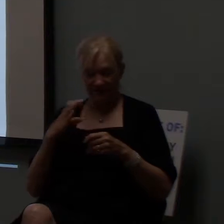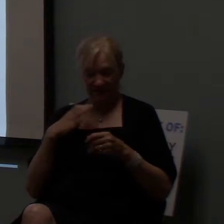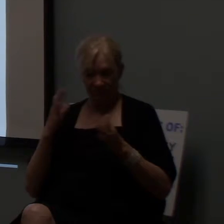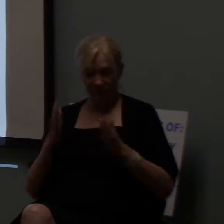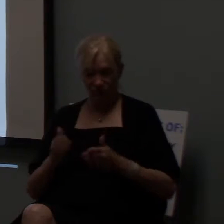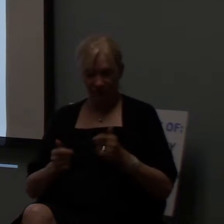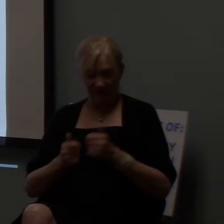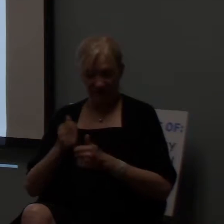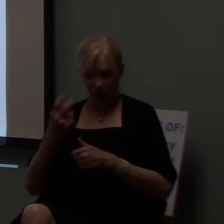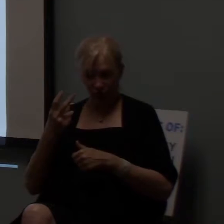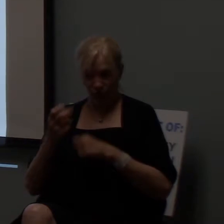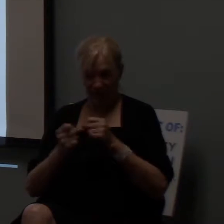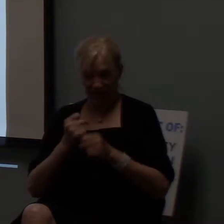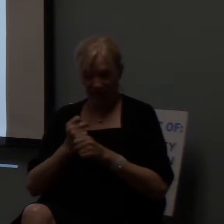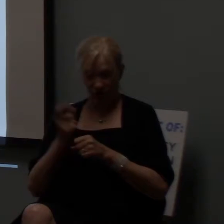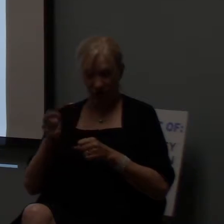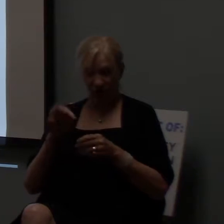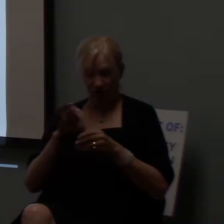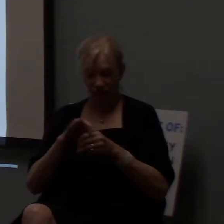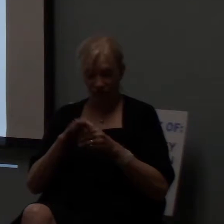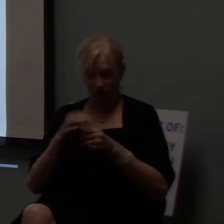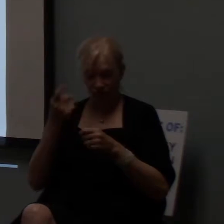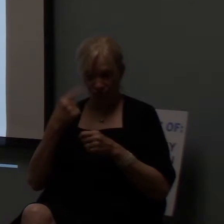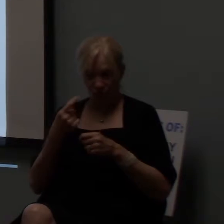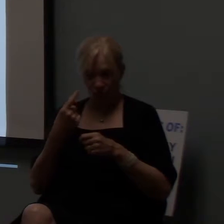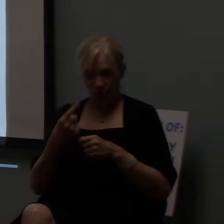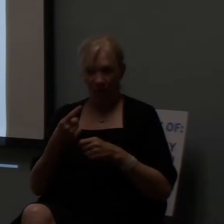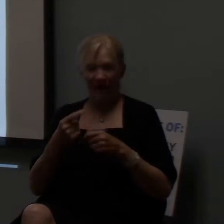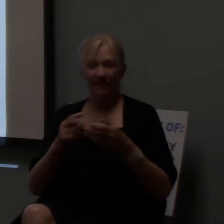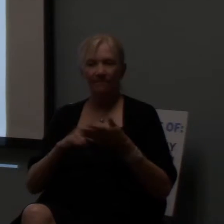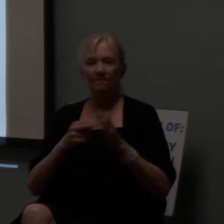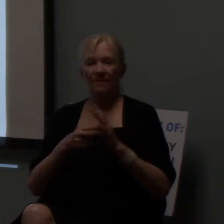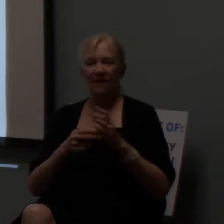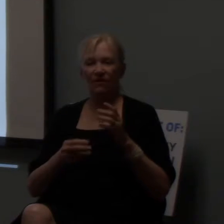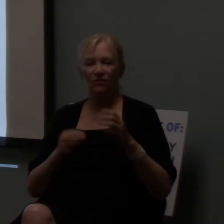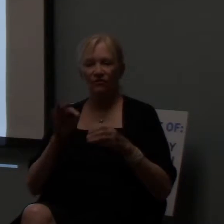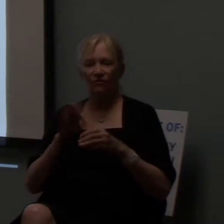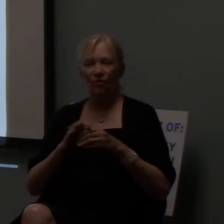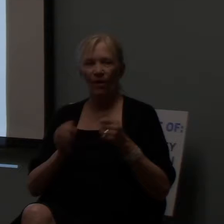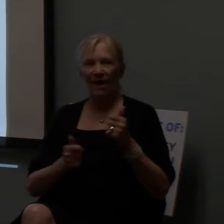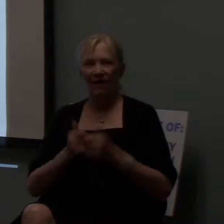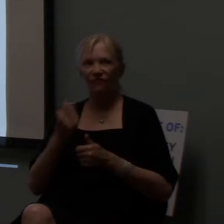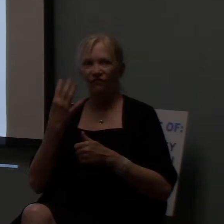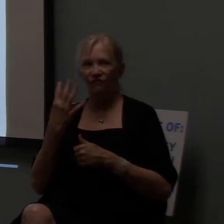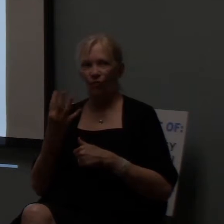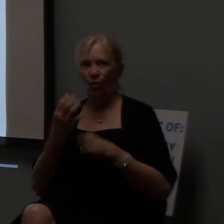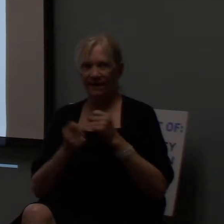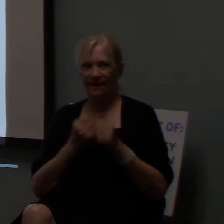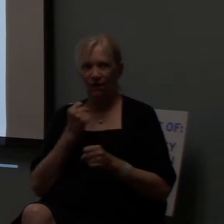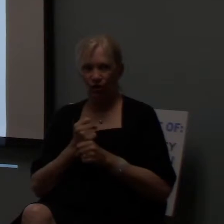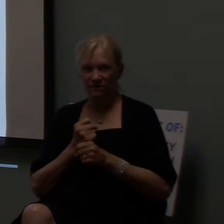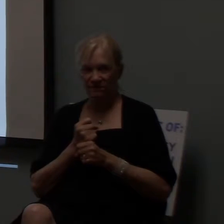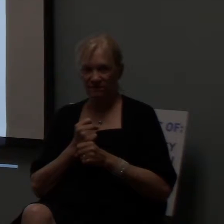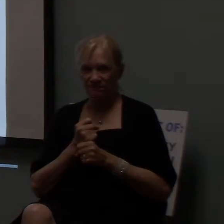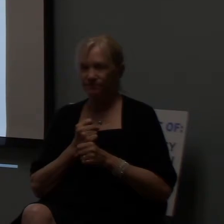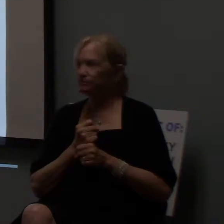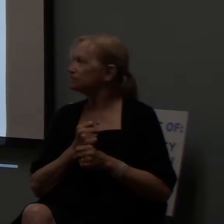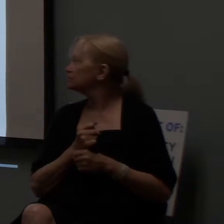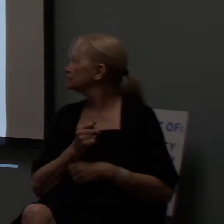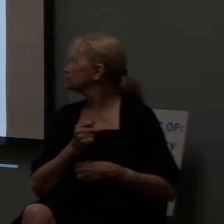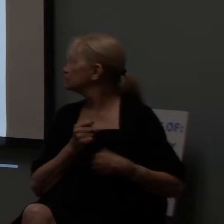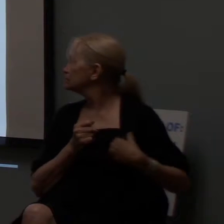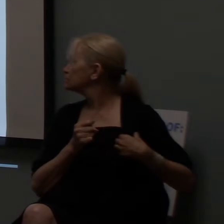you would only vote for 1. You would only vote every 4 years for a commissioner. And that